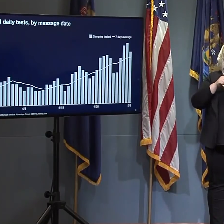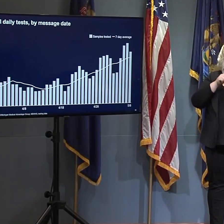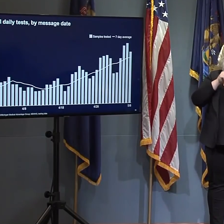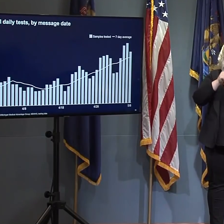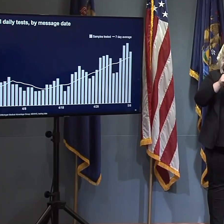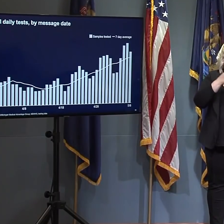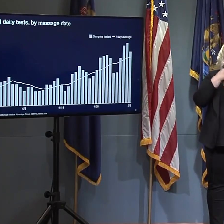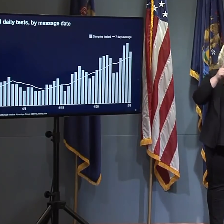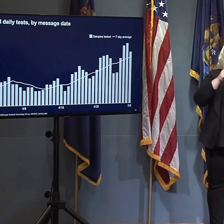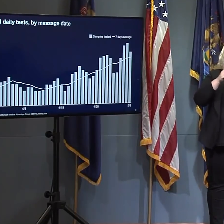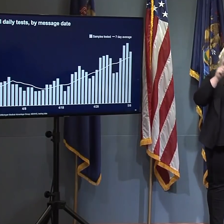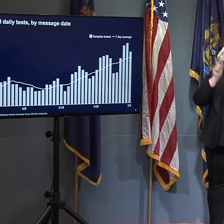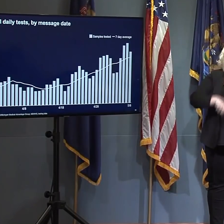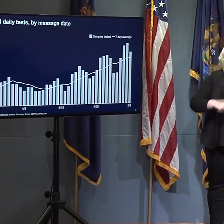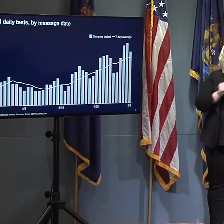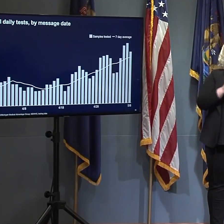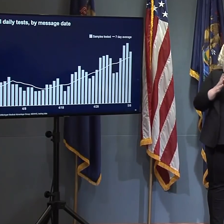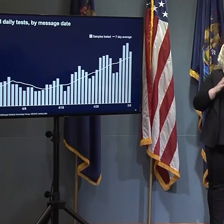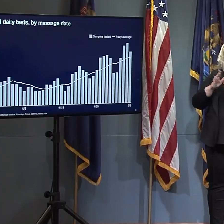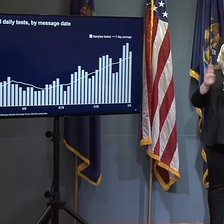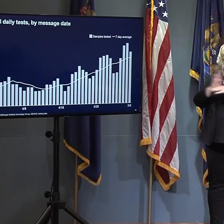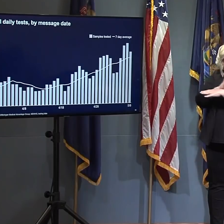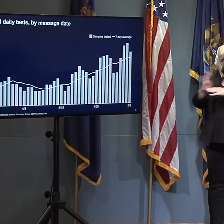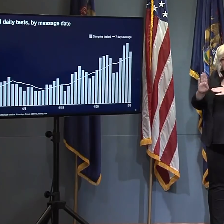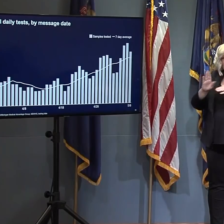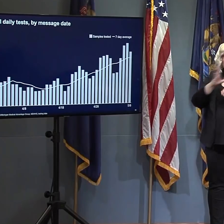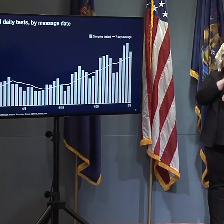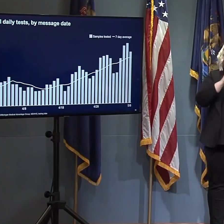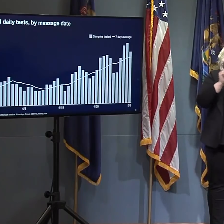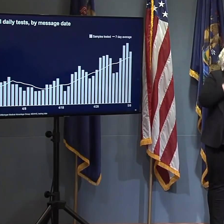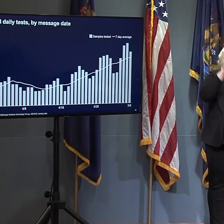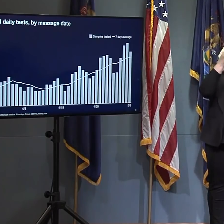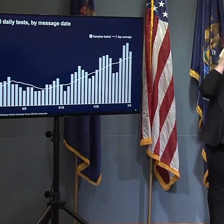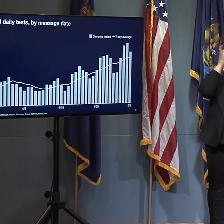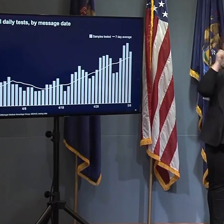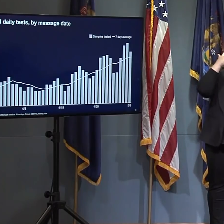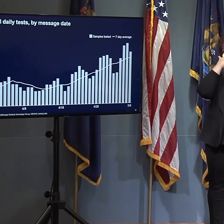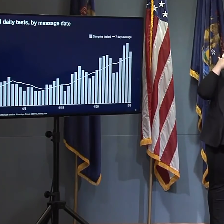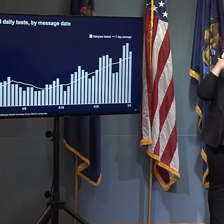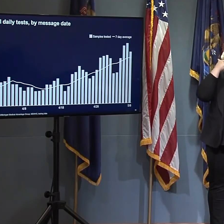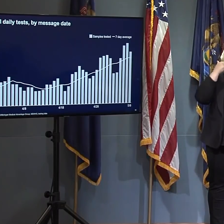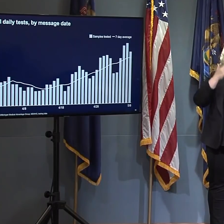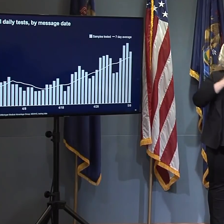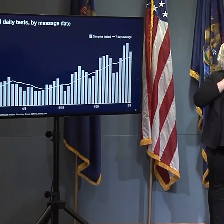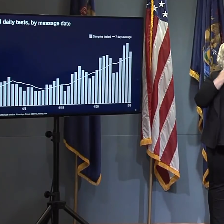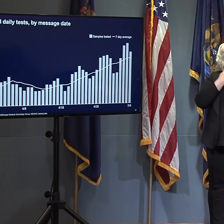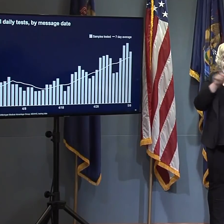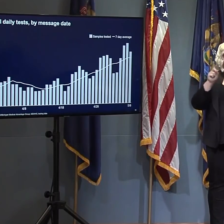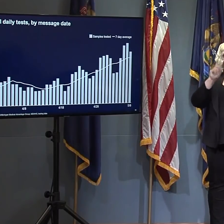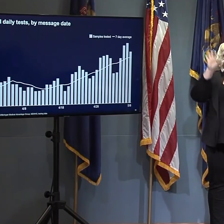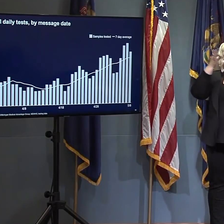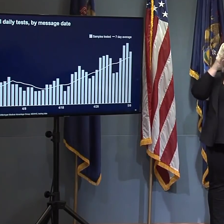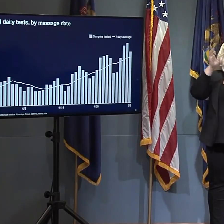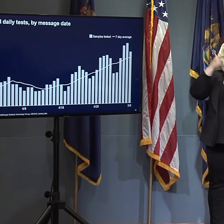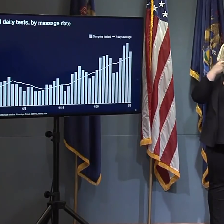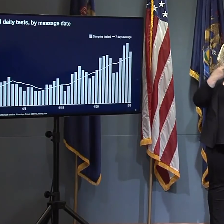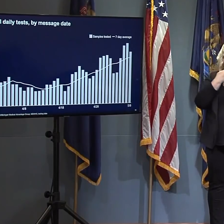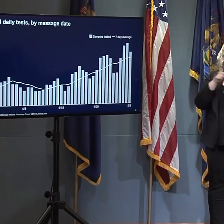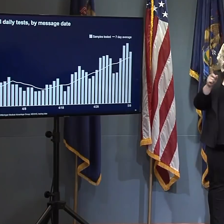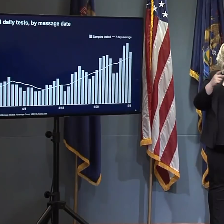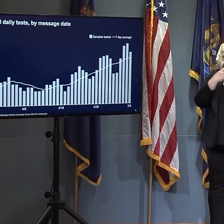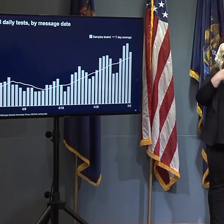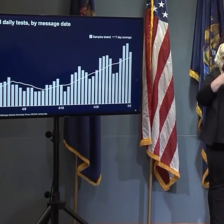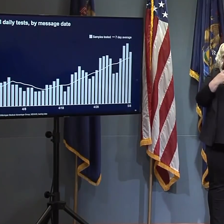sector. We can't do this without our partnership with the feds. I'm pleased to say that the federal government indicated that they were going to